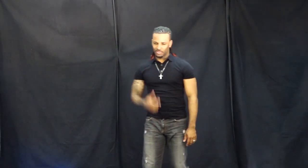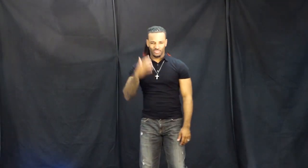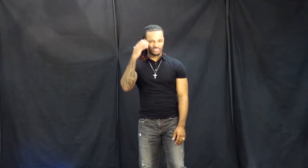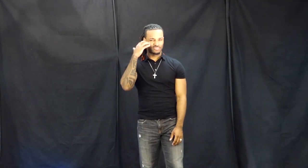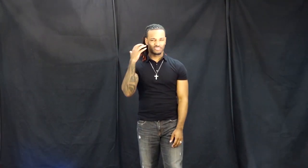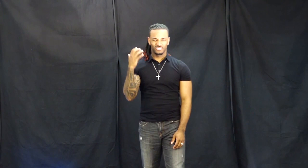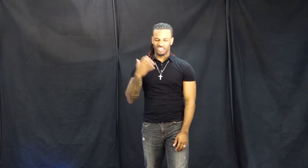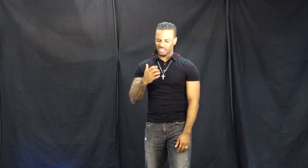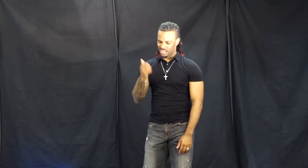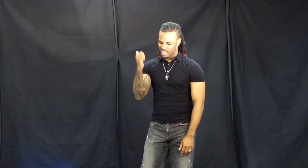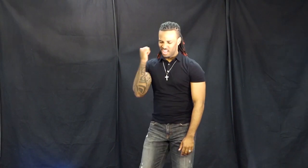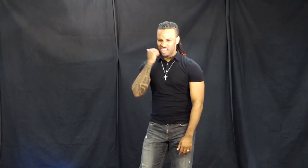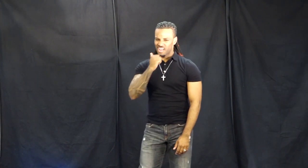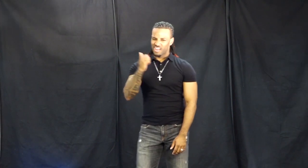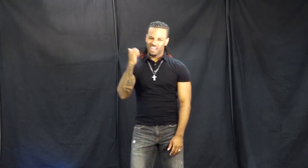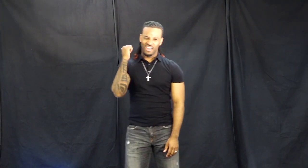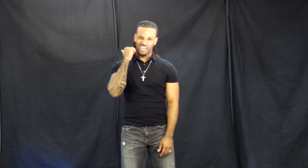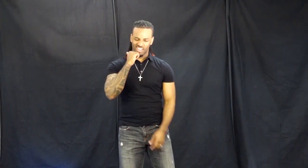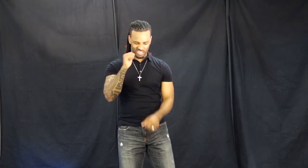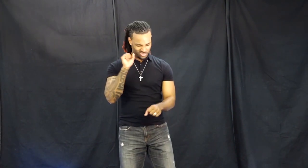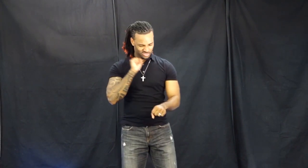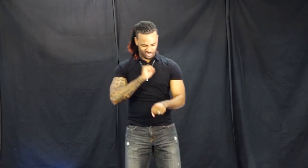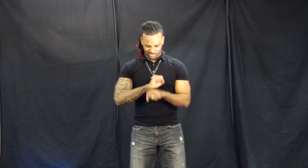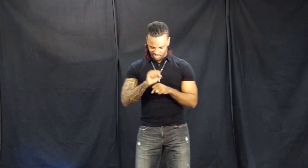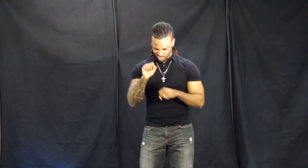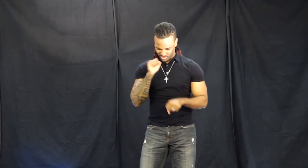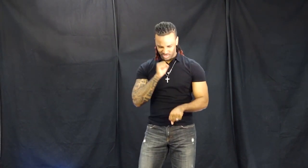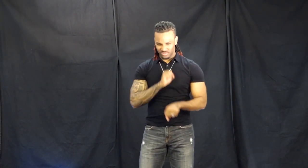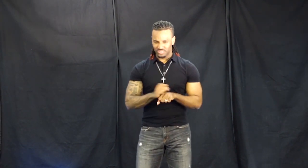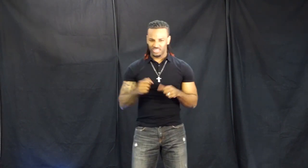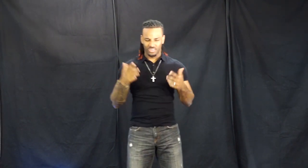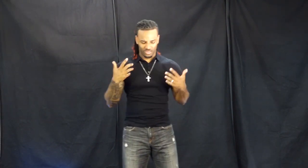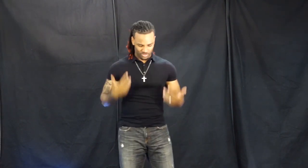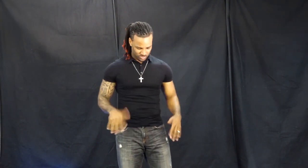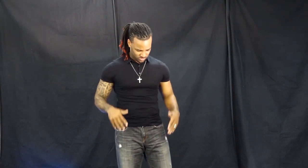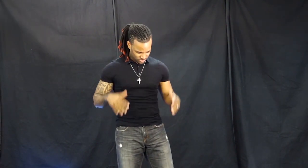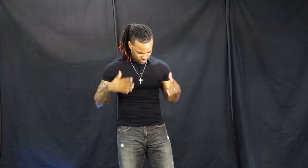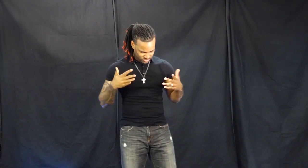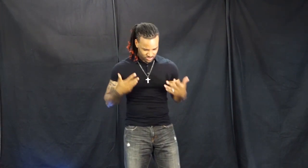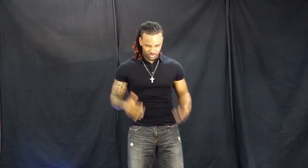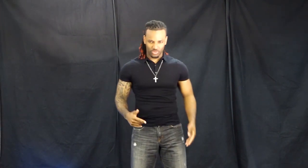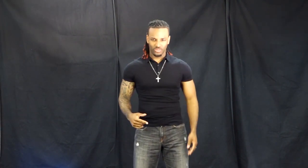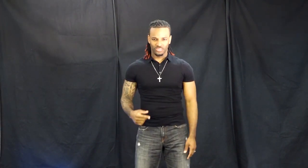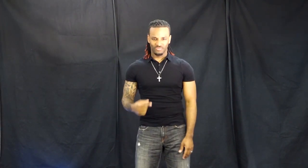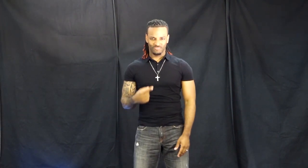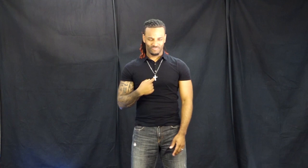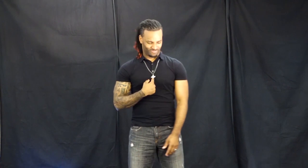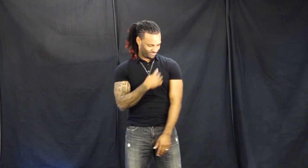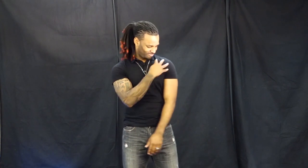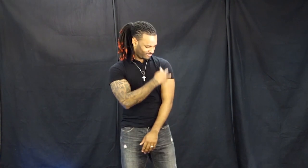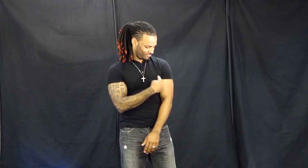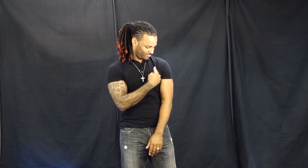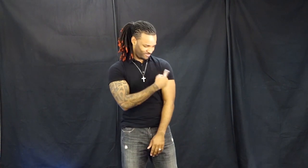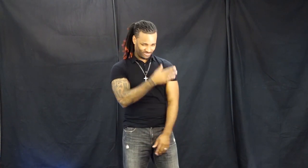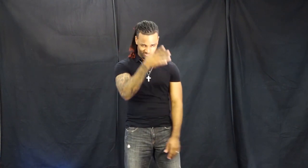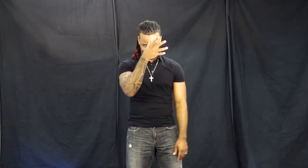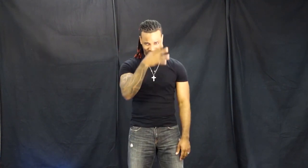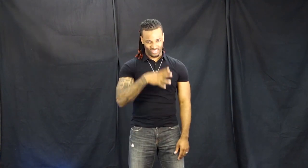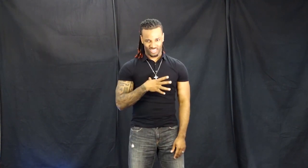My dearest Angelica, tomorrow and tomorrow and tomorrow creeps in this petty pace from day to day. I trust you'll understand the reference